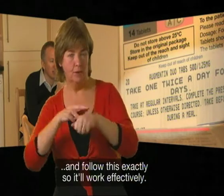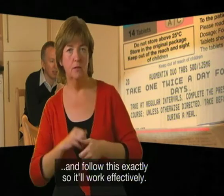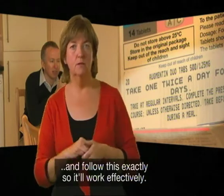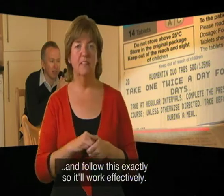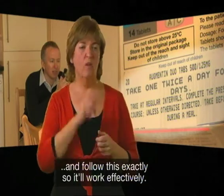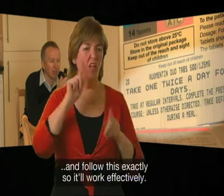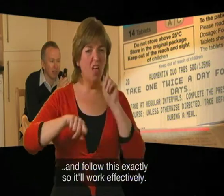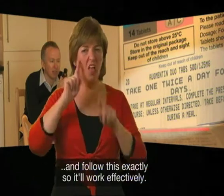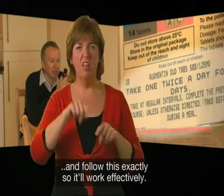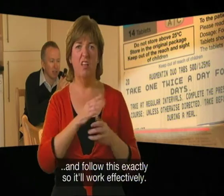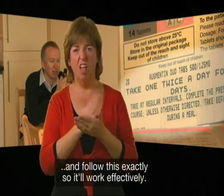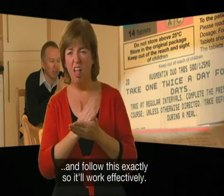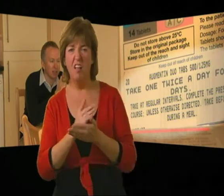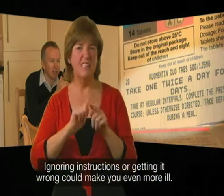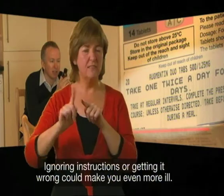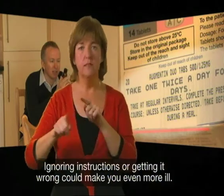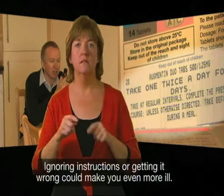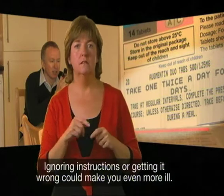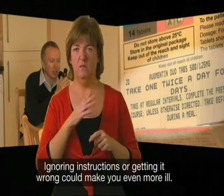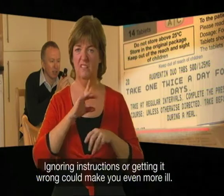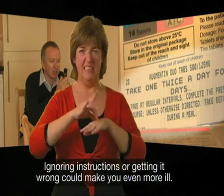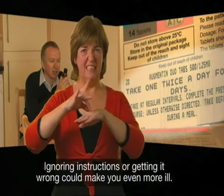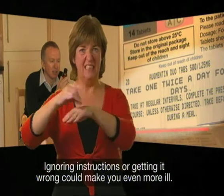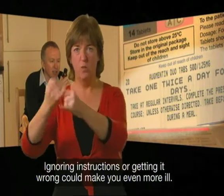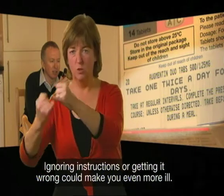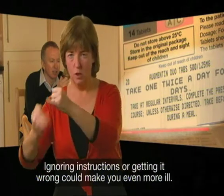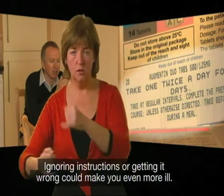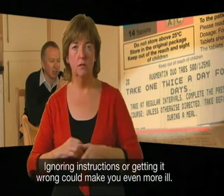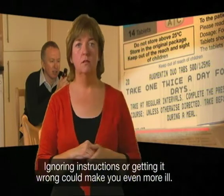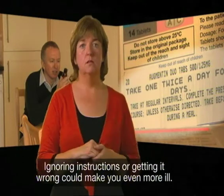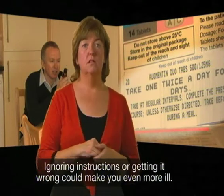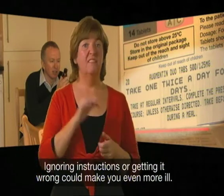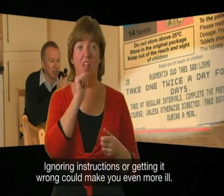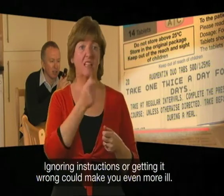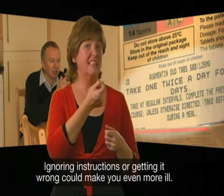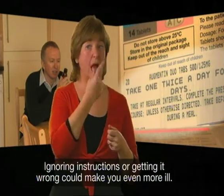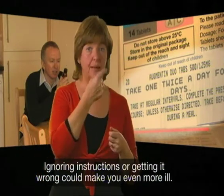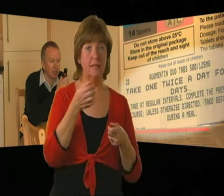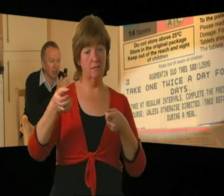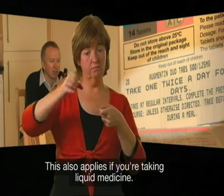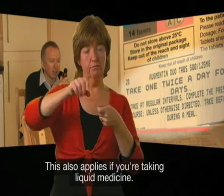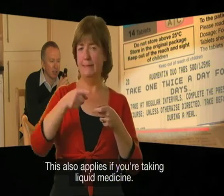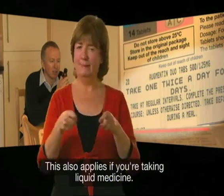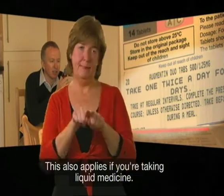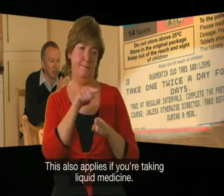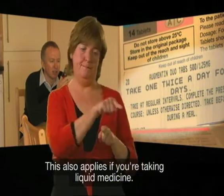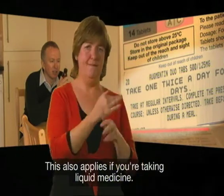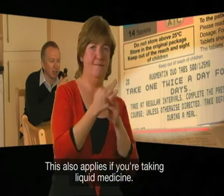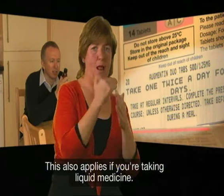effectively. Ignoring instructions or getting it wrong could make you even more ill. This also applies if you're taking liquid